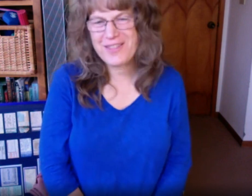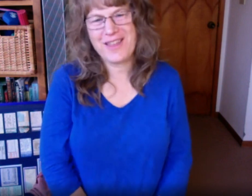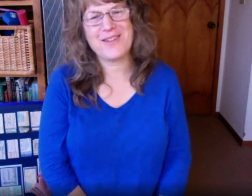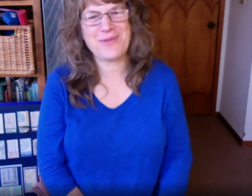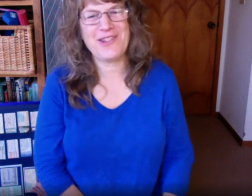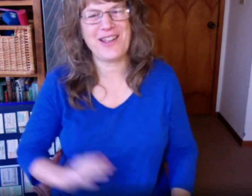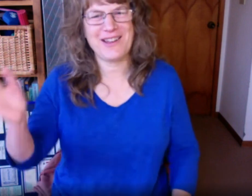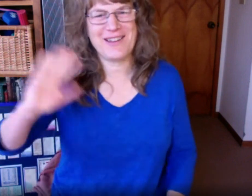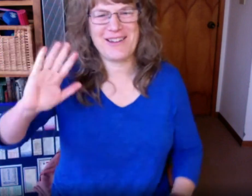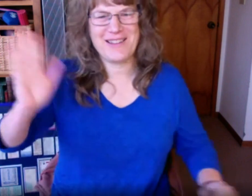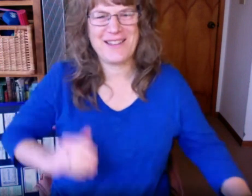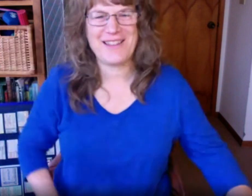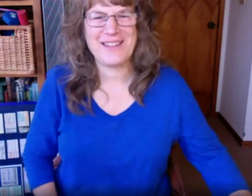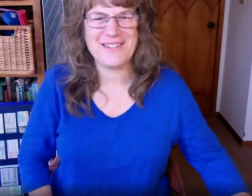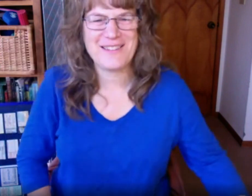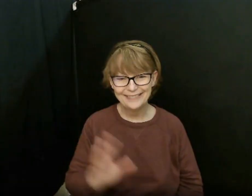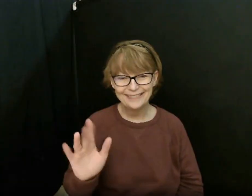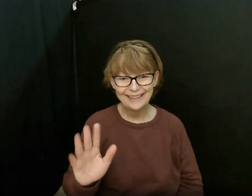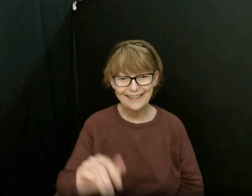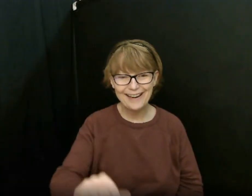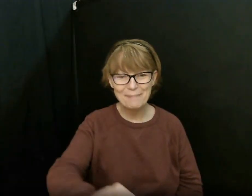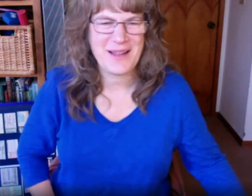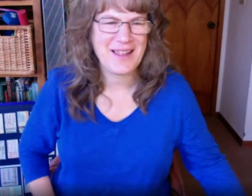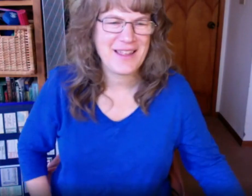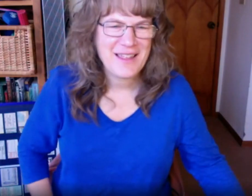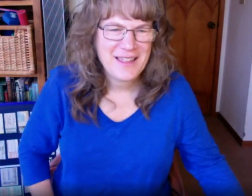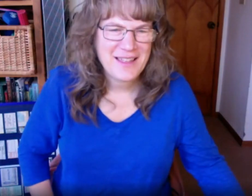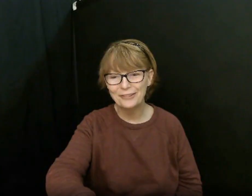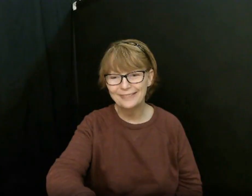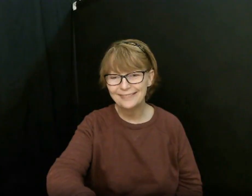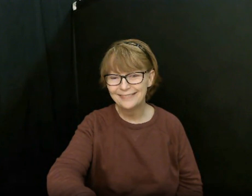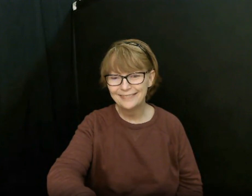you. All right. Appreciate Have a good week. All right. it. See ya. All right. Bye. Good to see you too. Good to see you.